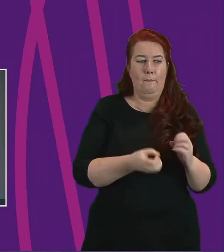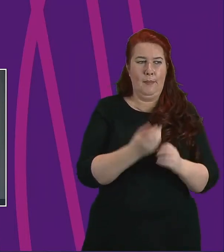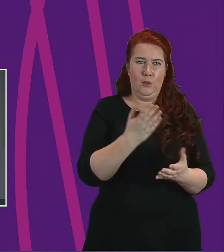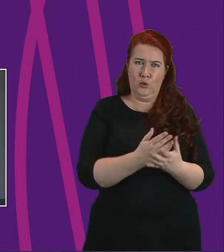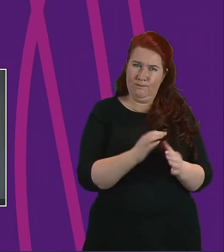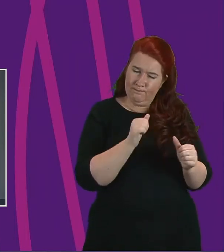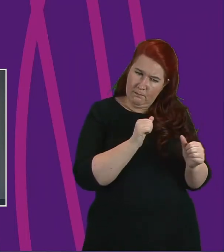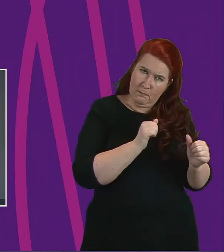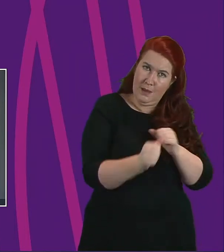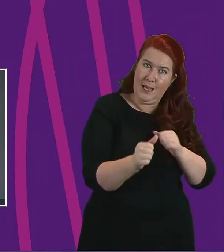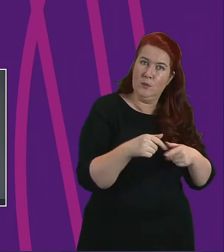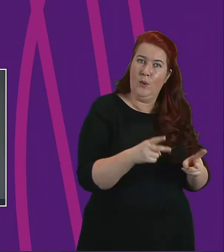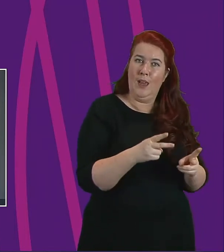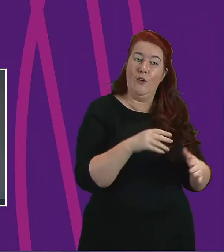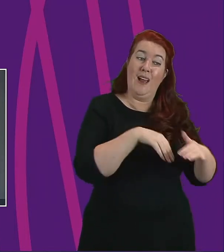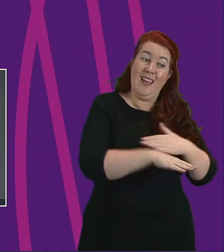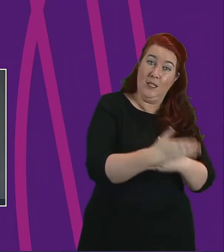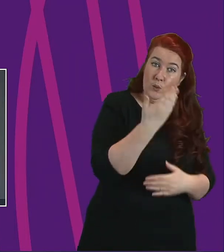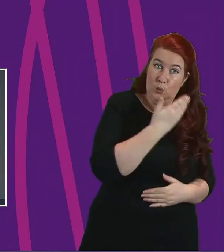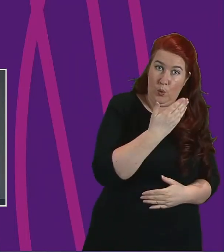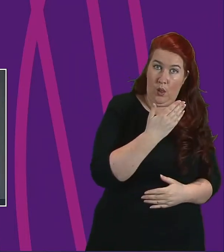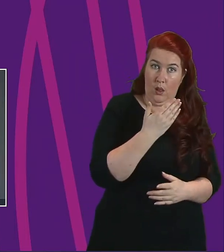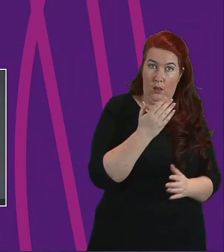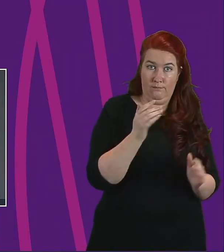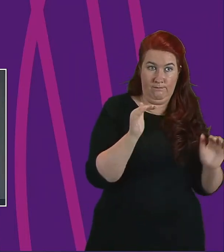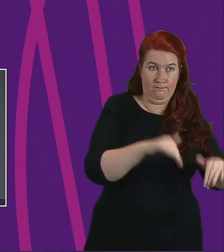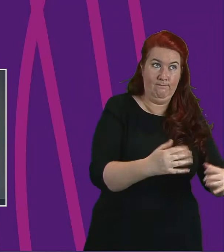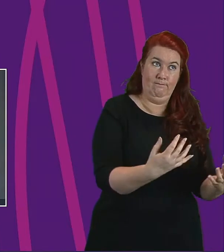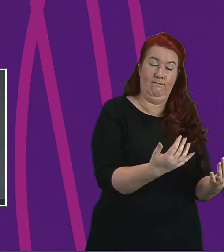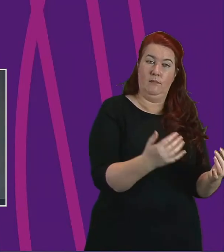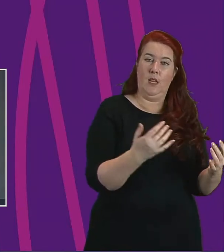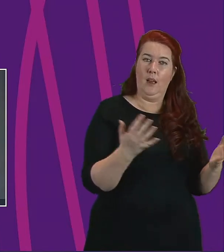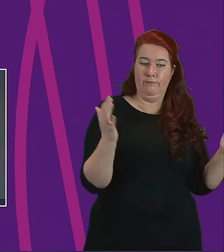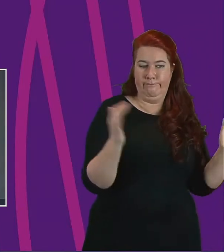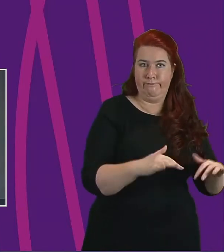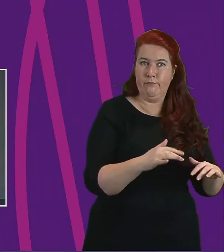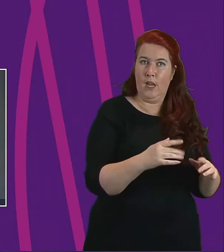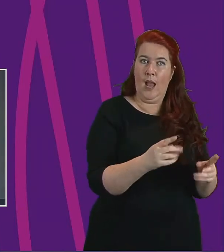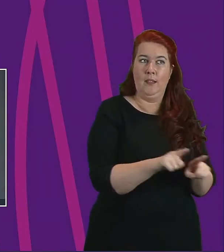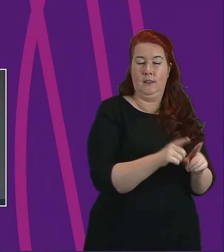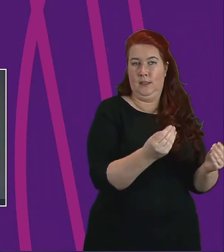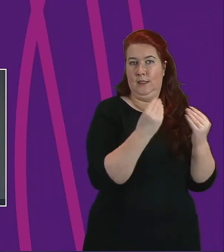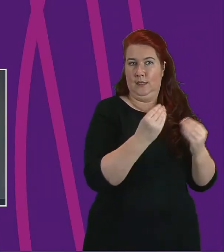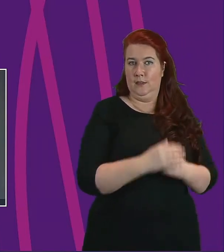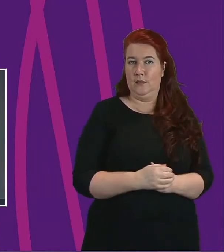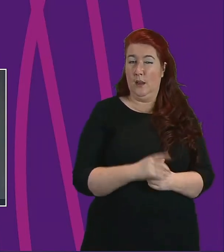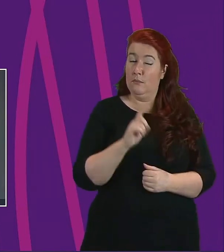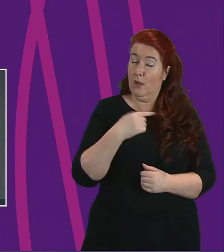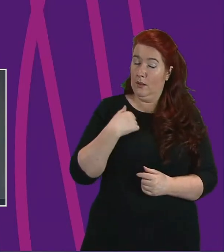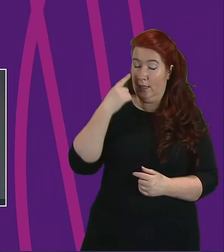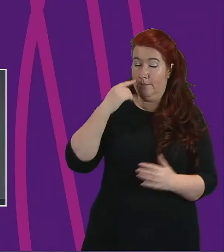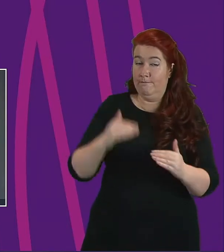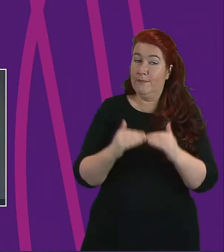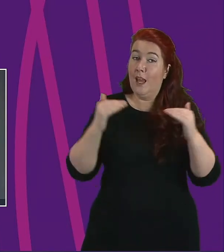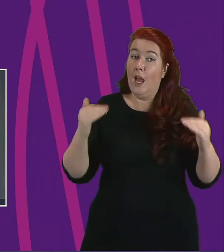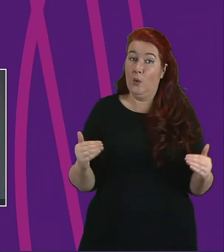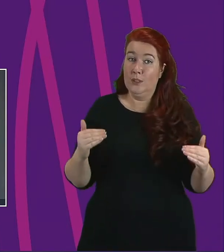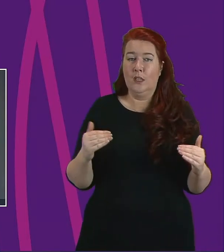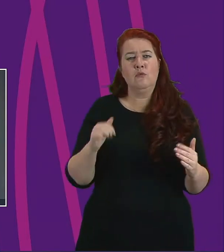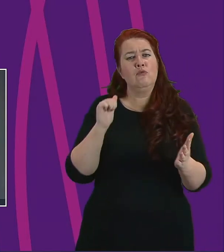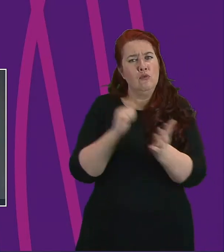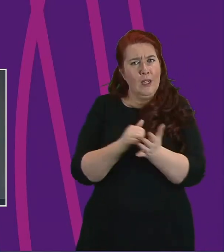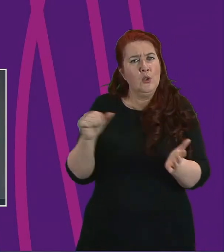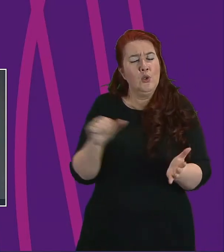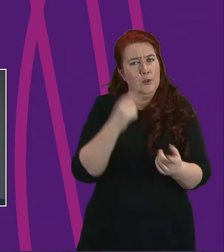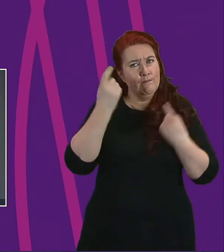pattern of in-school attendance. In keeping with our belief in equity, it is right that they will also consider the needs of